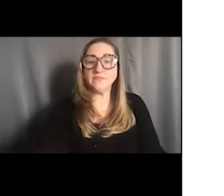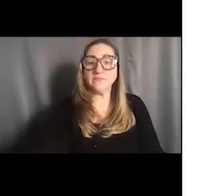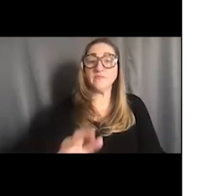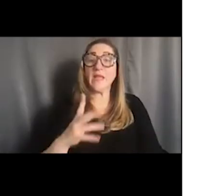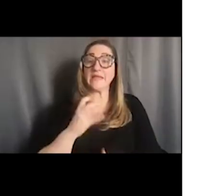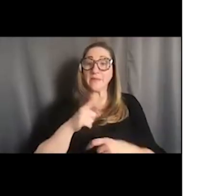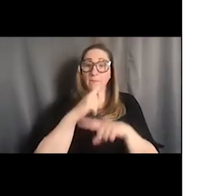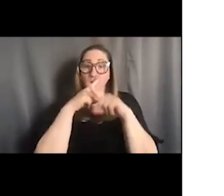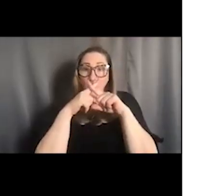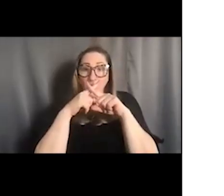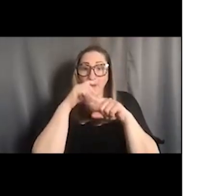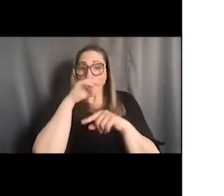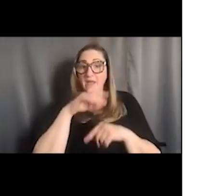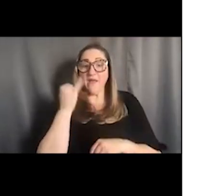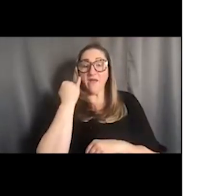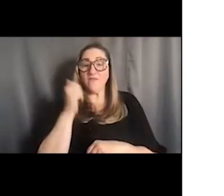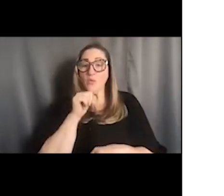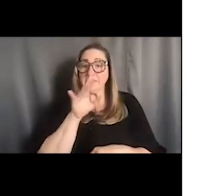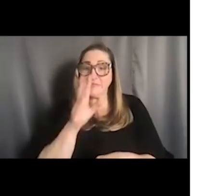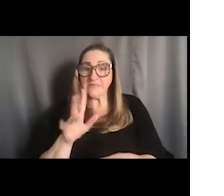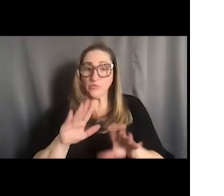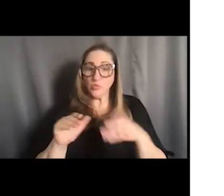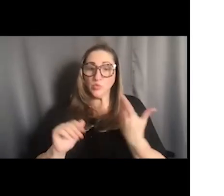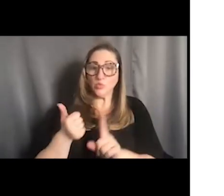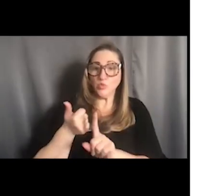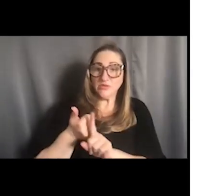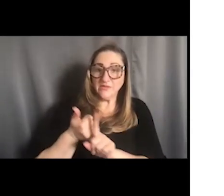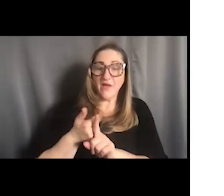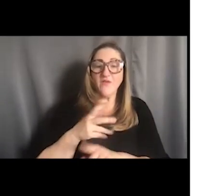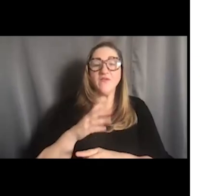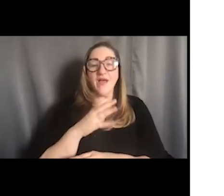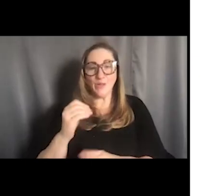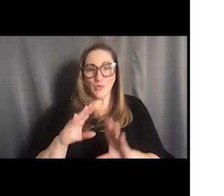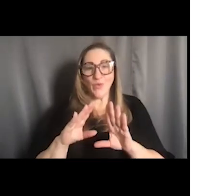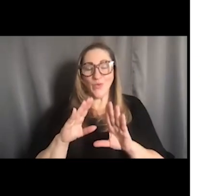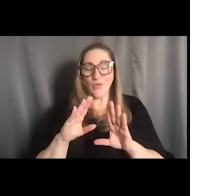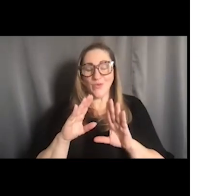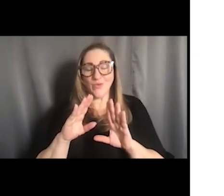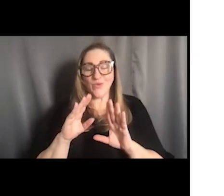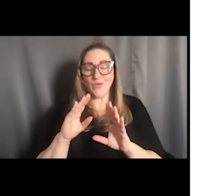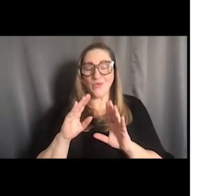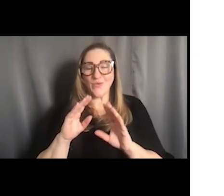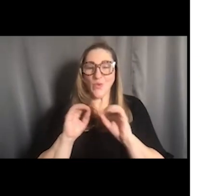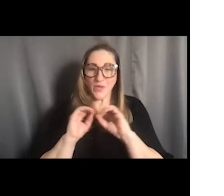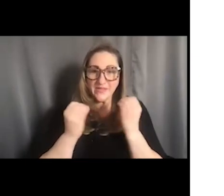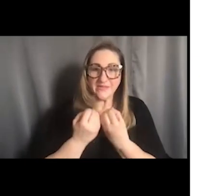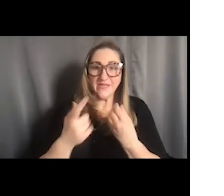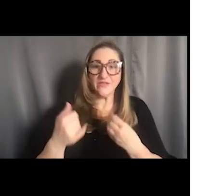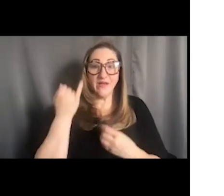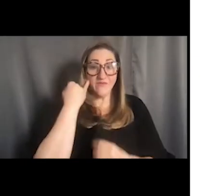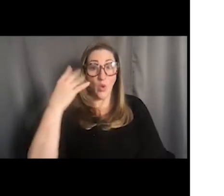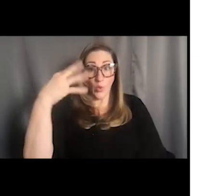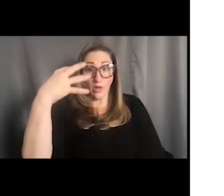If you are speaking, please introduce yourself and your organization. And if you're on camera, please give a short visual description